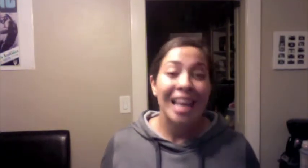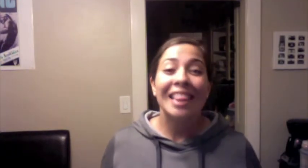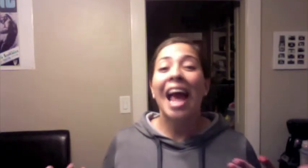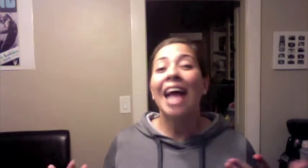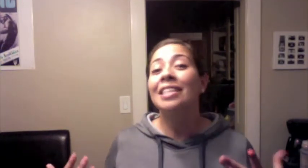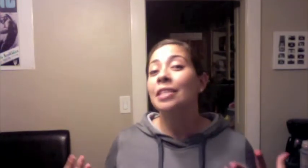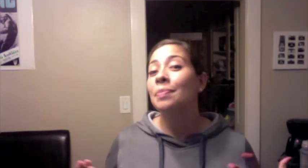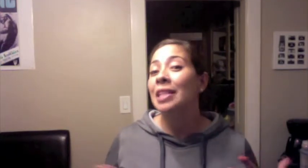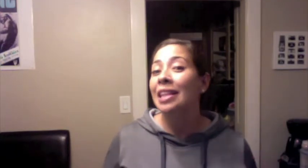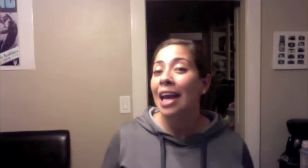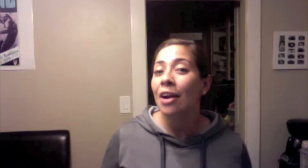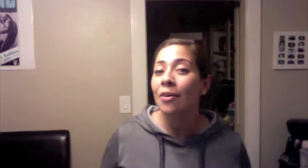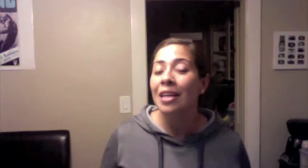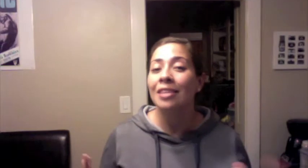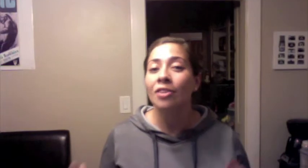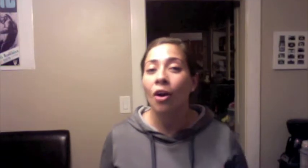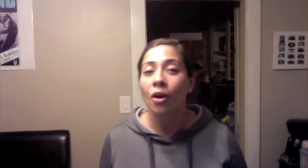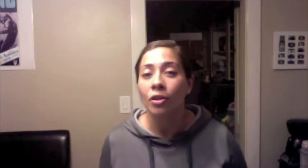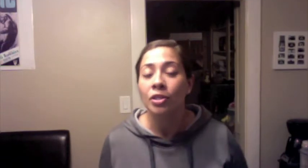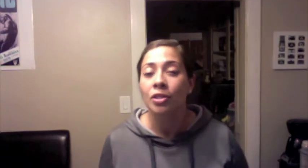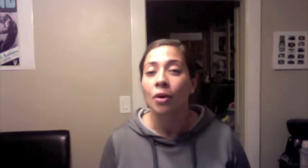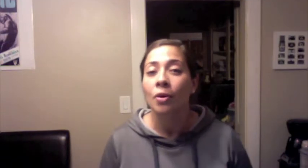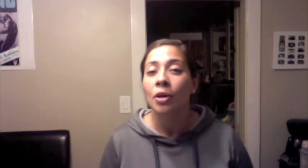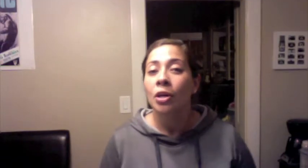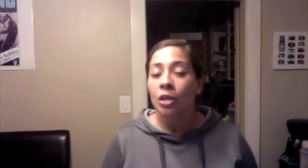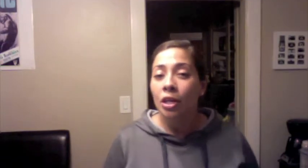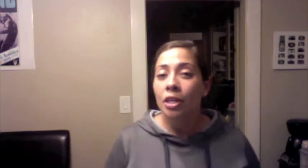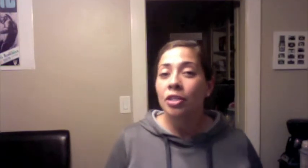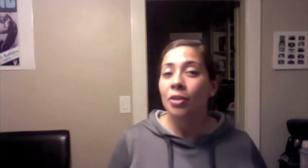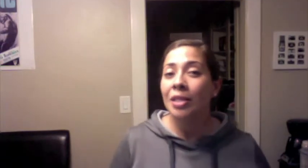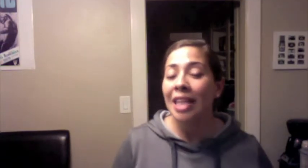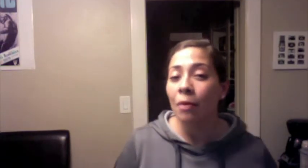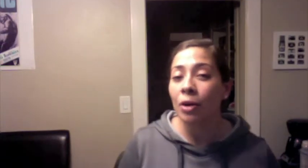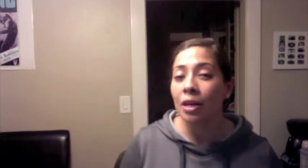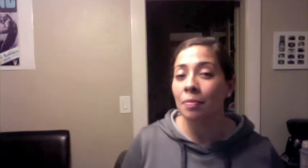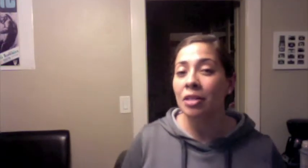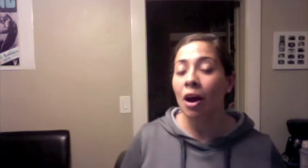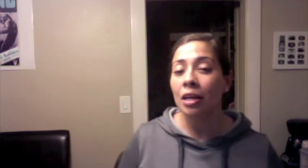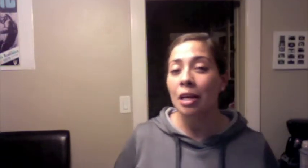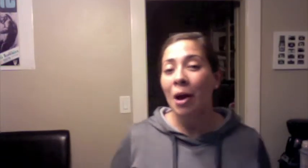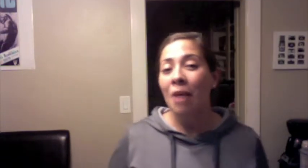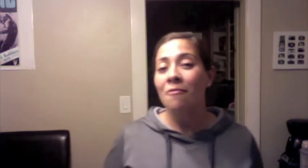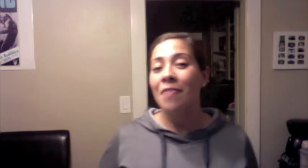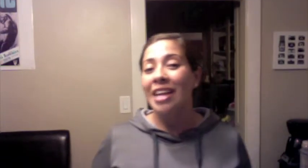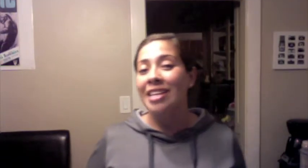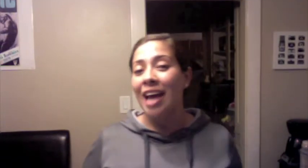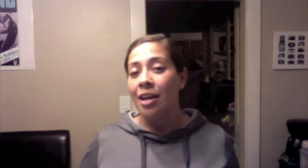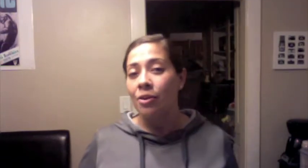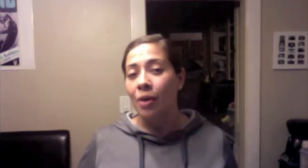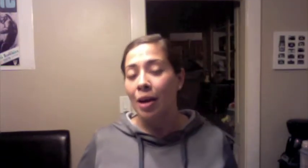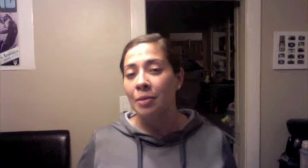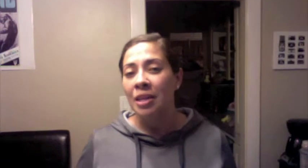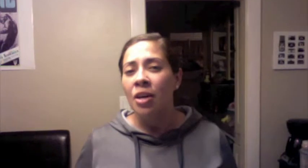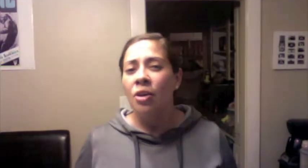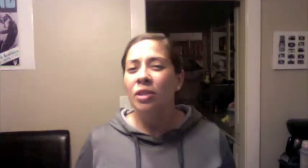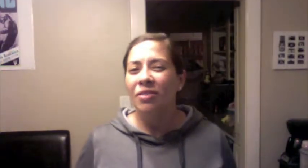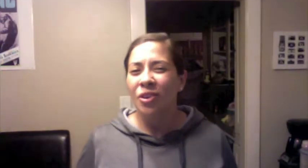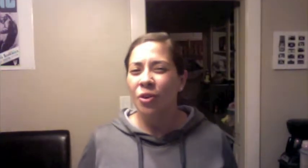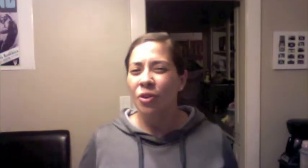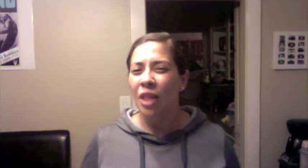They had similarities also. Good. So today we're going to be talking about Venn diagrams. Who's ever heard that